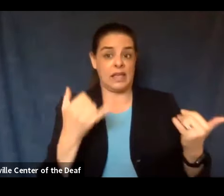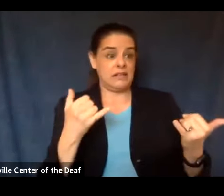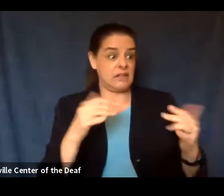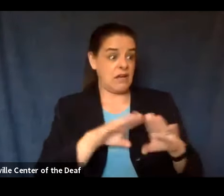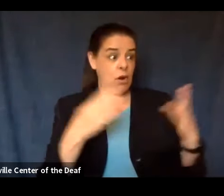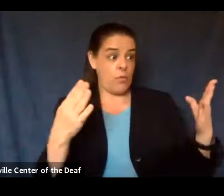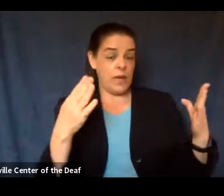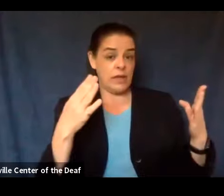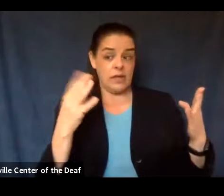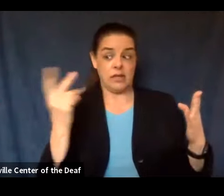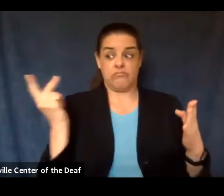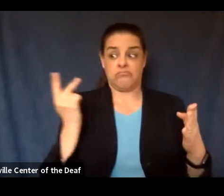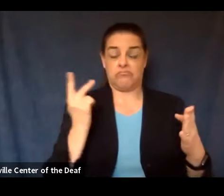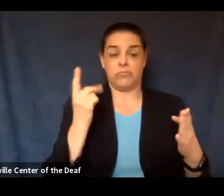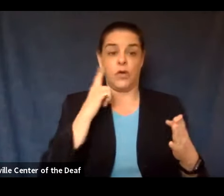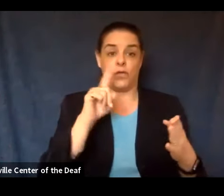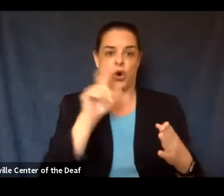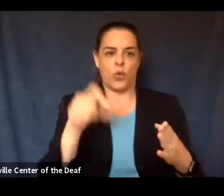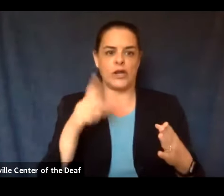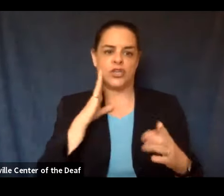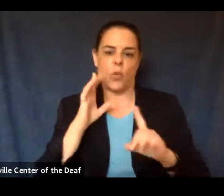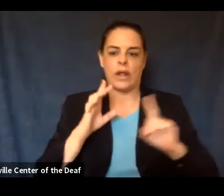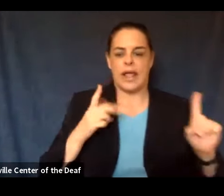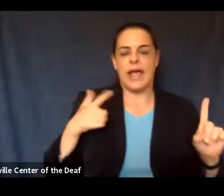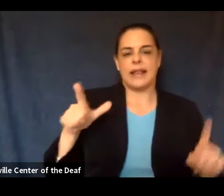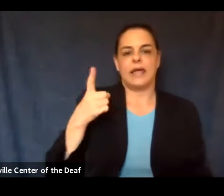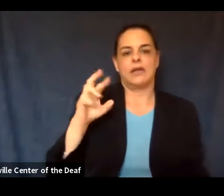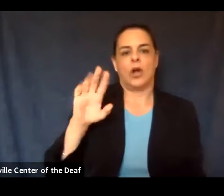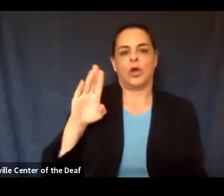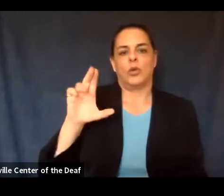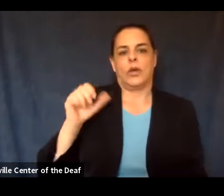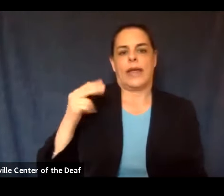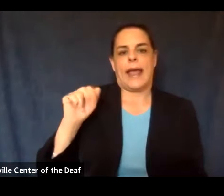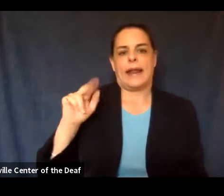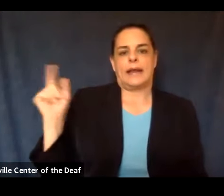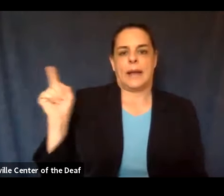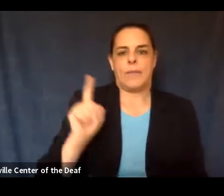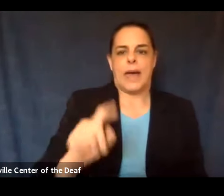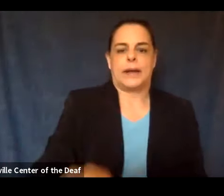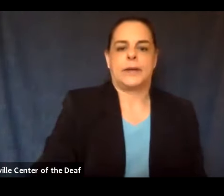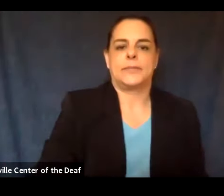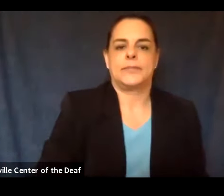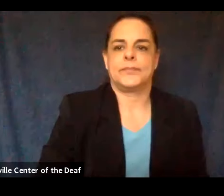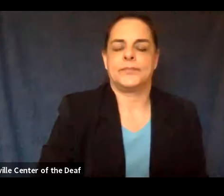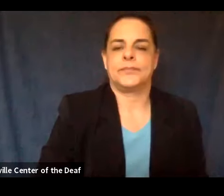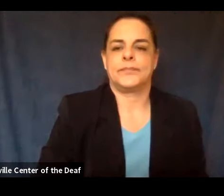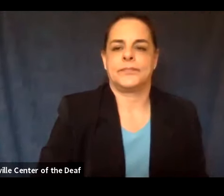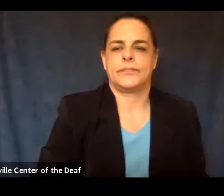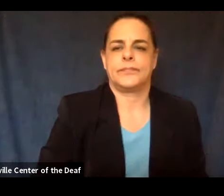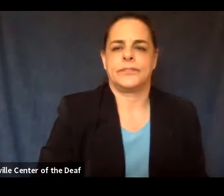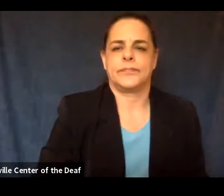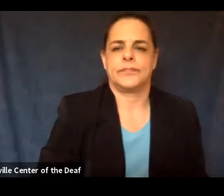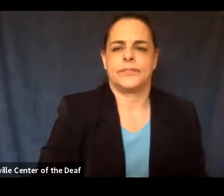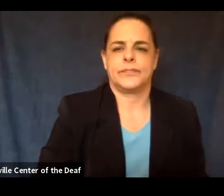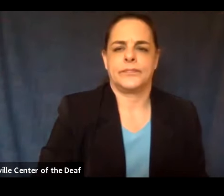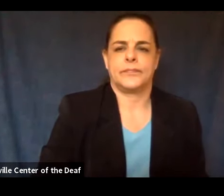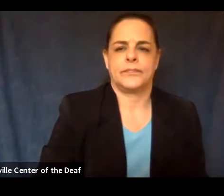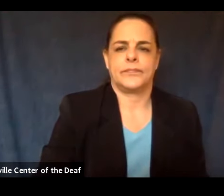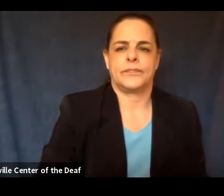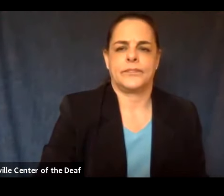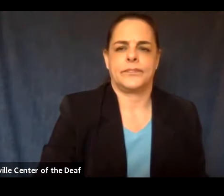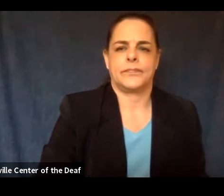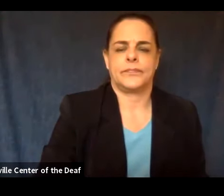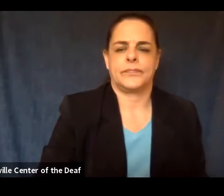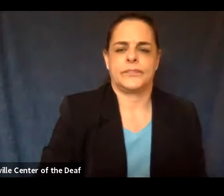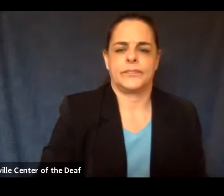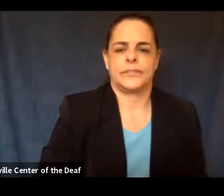Buchanan and I are open for questions, and I'll step back and let her take the podium. All right, we'll start running through some of these questions. If you can please